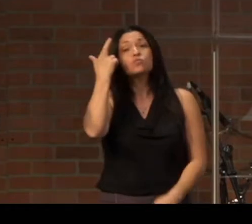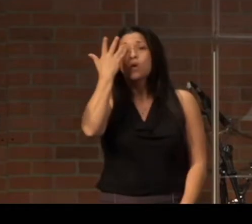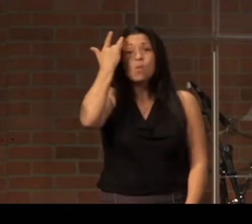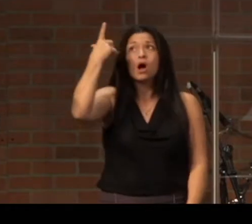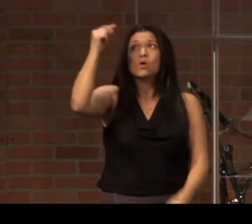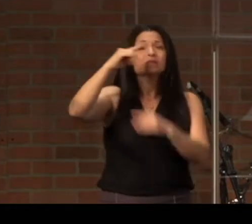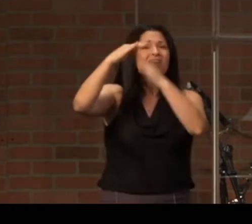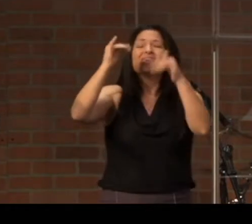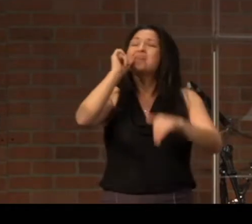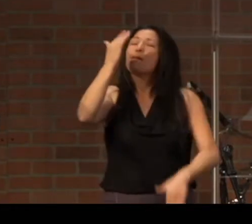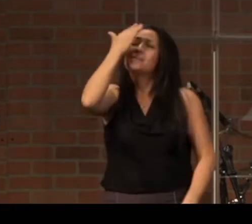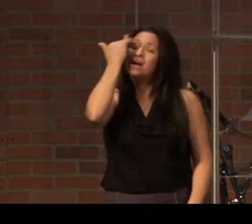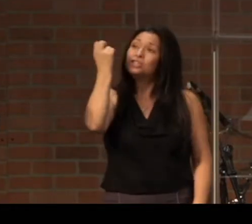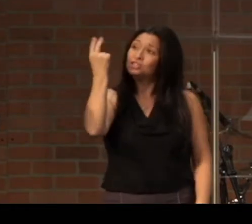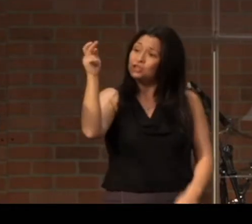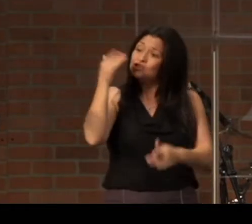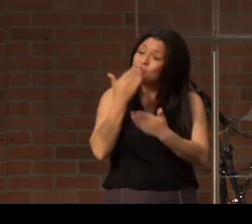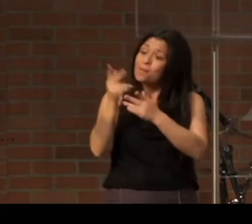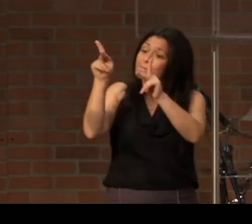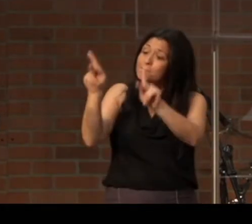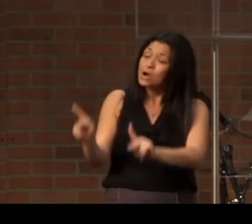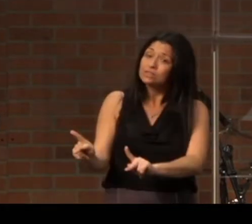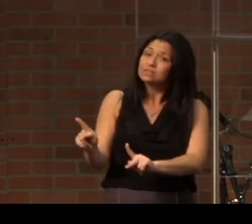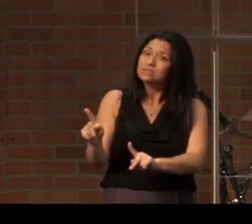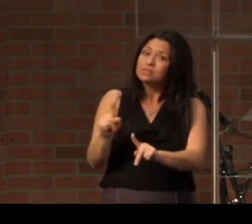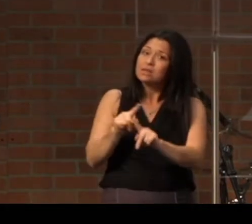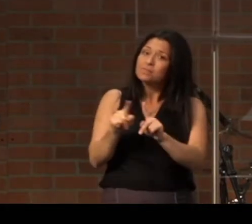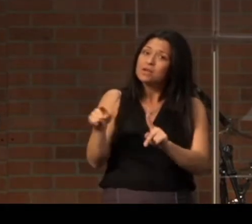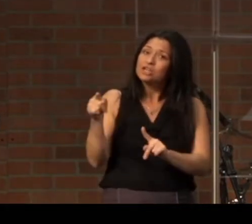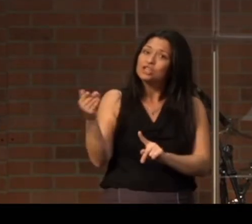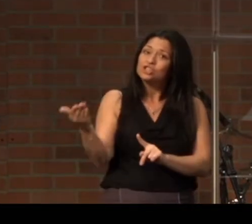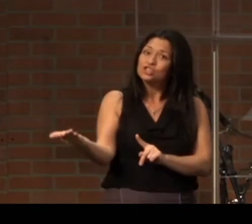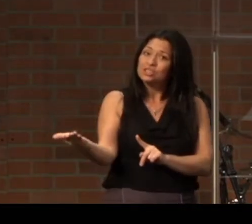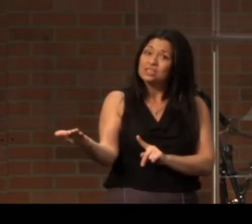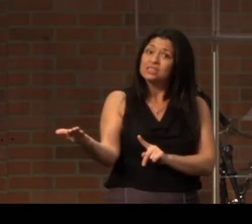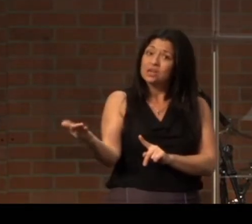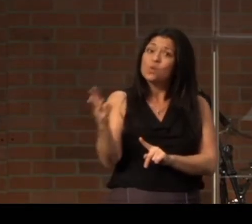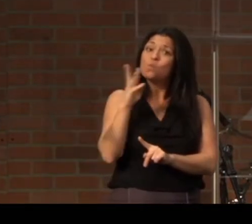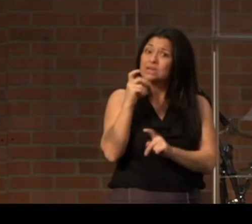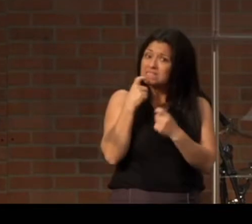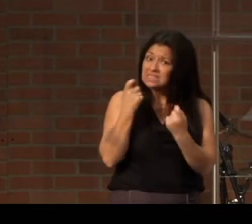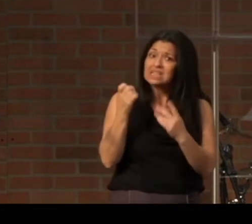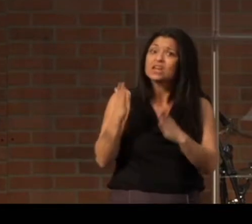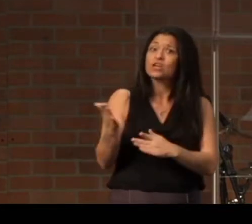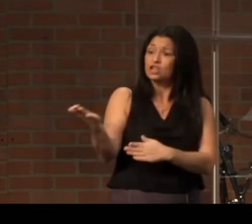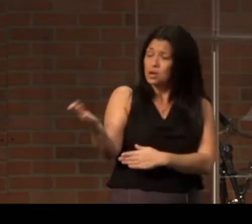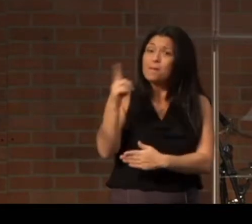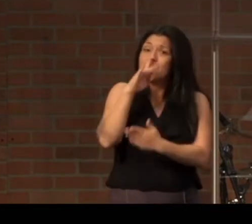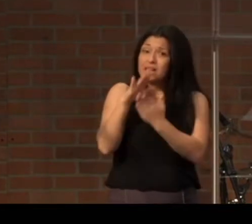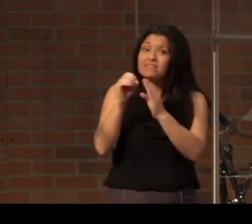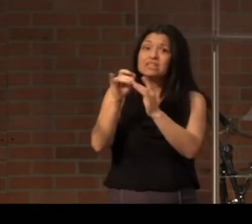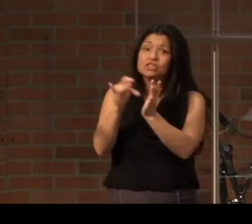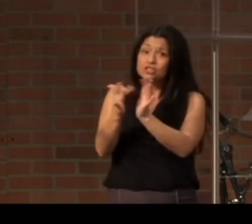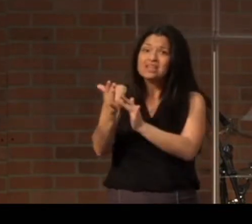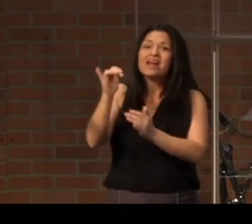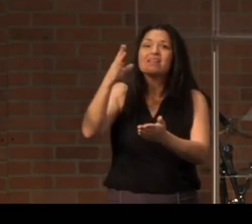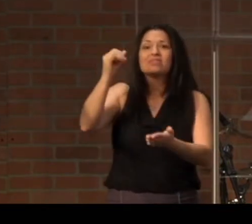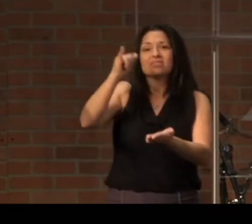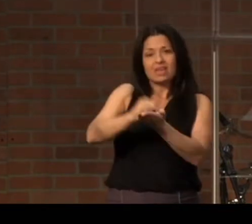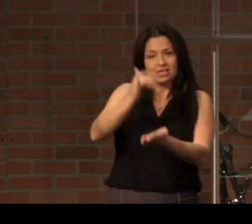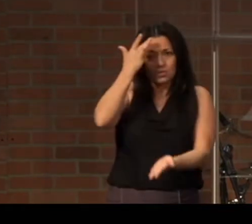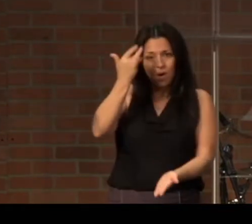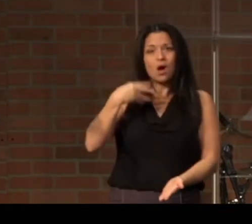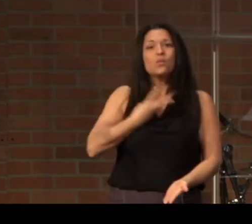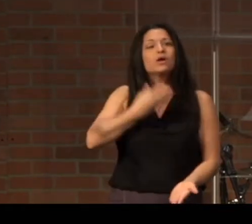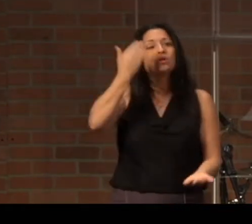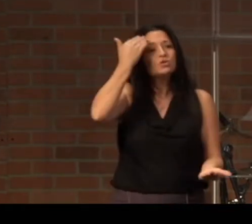heaven is not because she was good, but she was like me. She too was a sinner. She too believed in Jesus, and that's why we knew where she was.